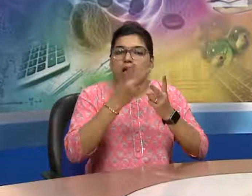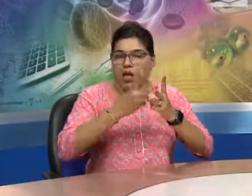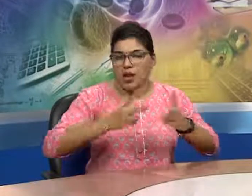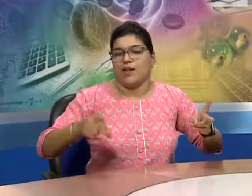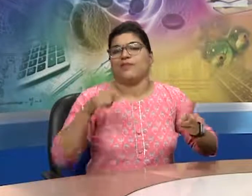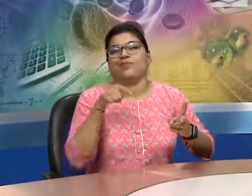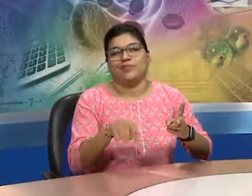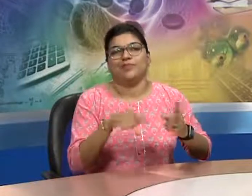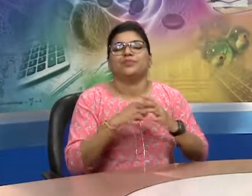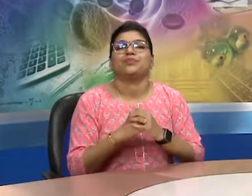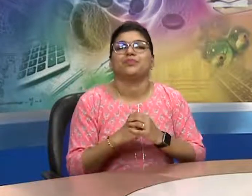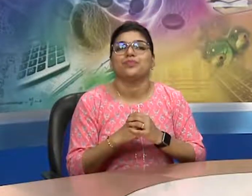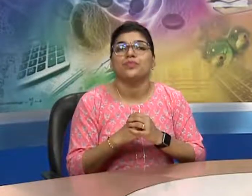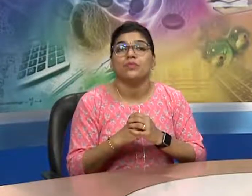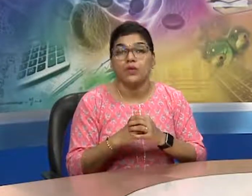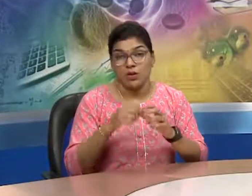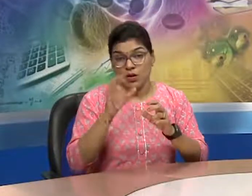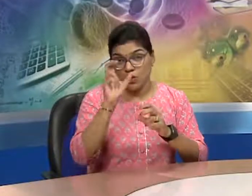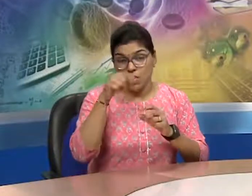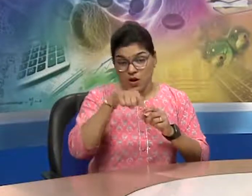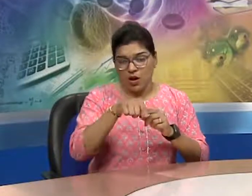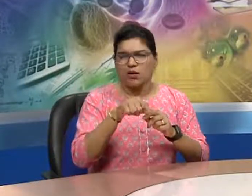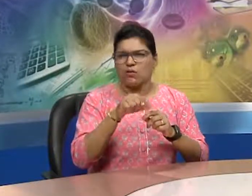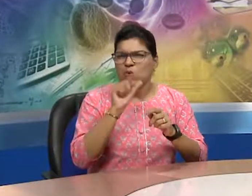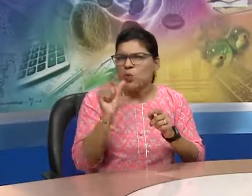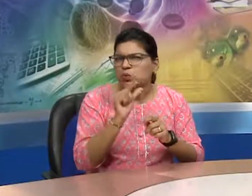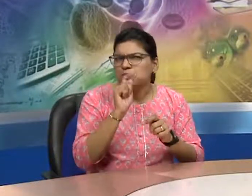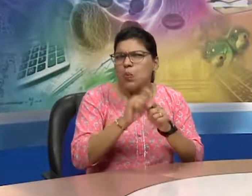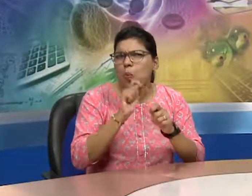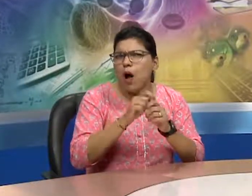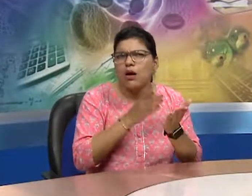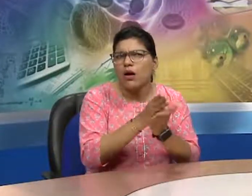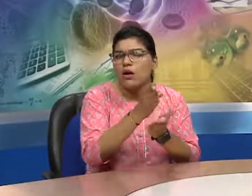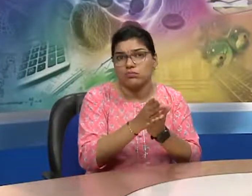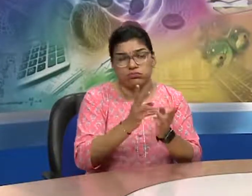there are many chemical reactions which occurs and